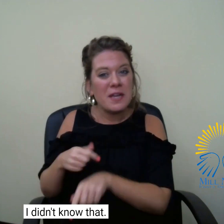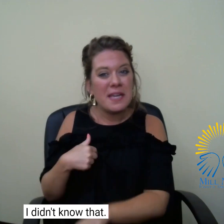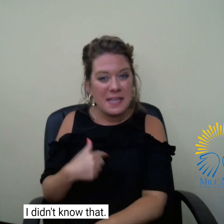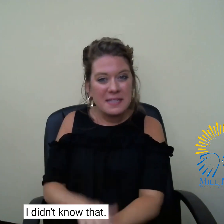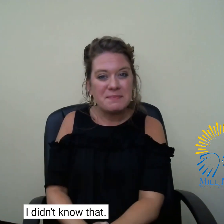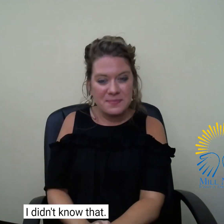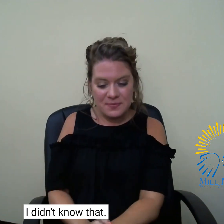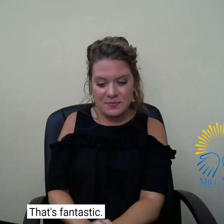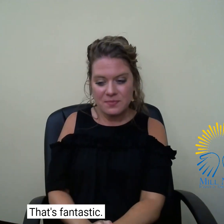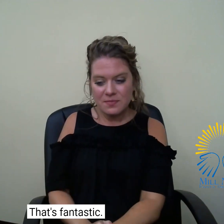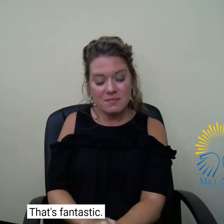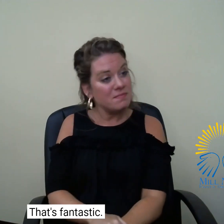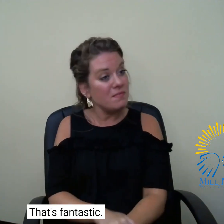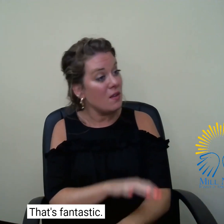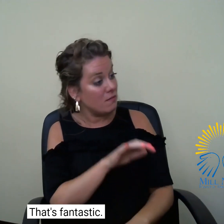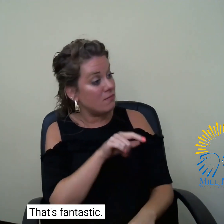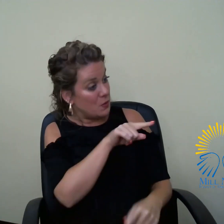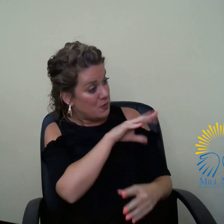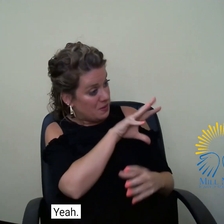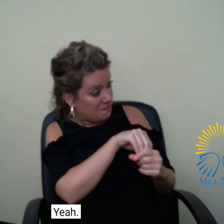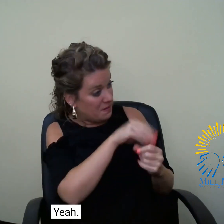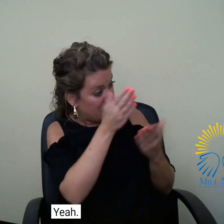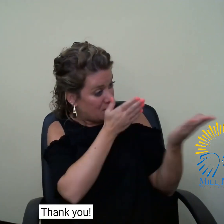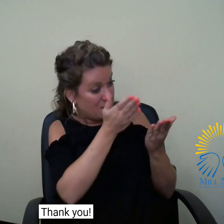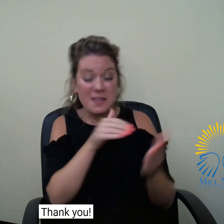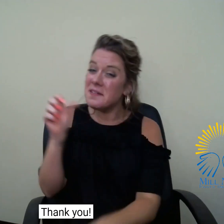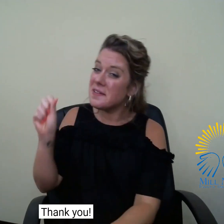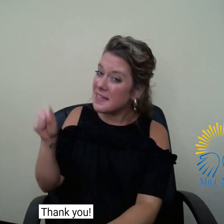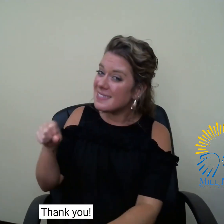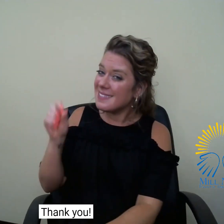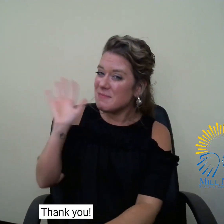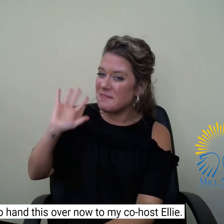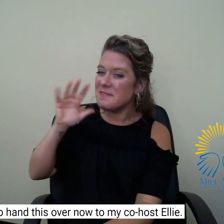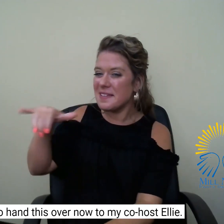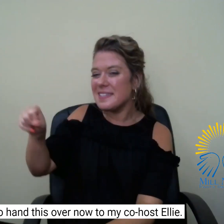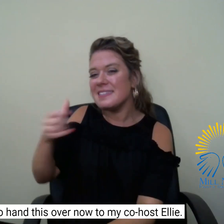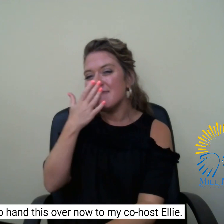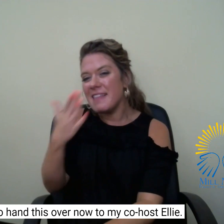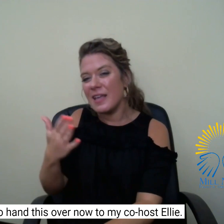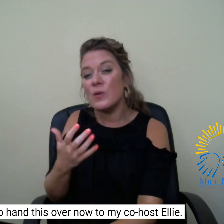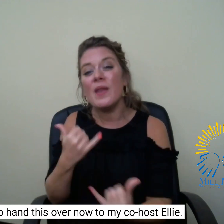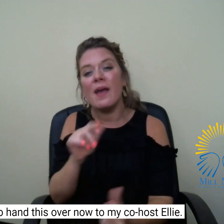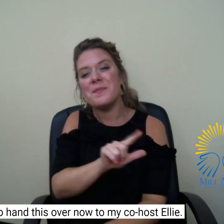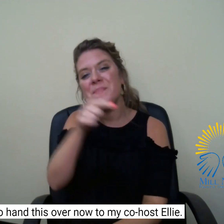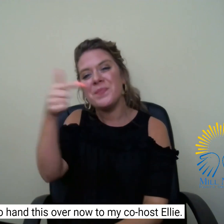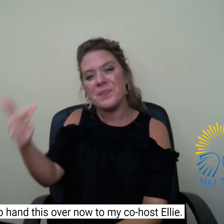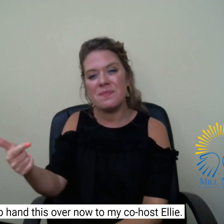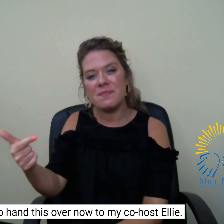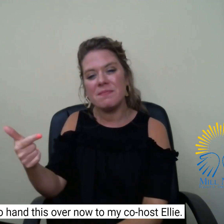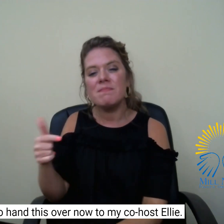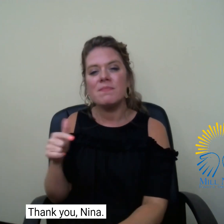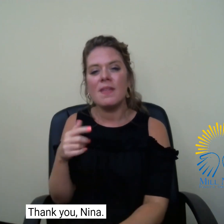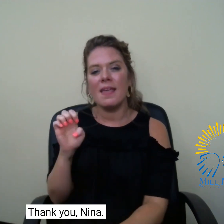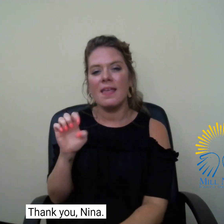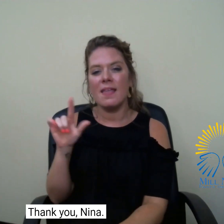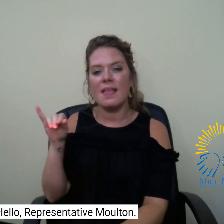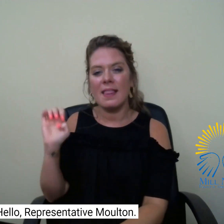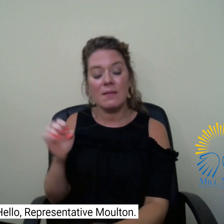that. That's fantastic. Yeah, thank you. I'm going to hand this over now to my co-host, Ellie. Thank you, Nina. Hello,